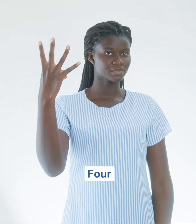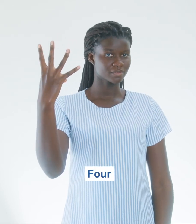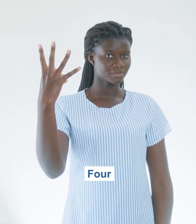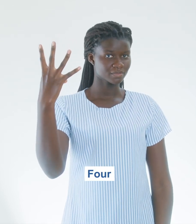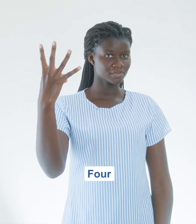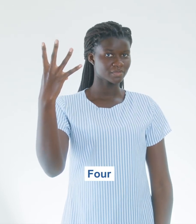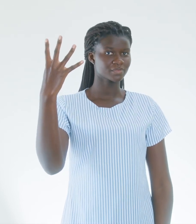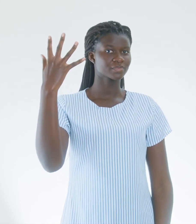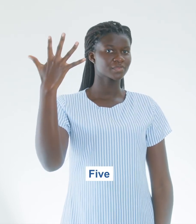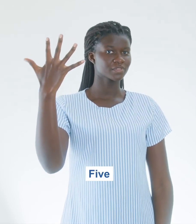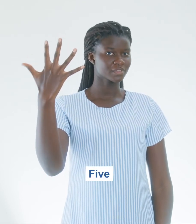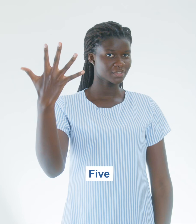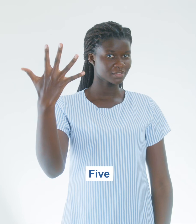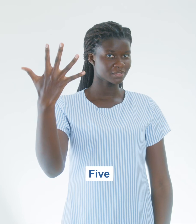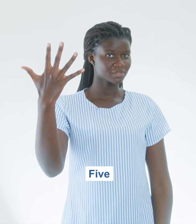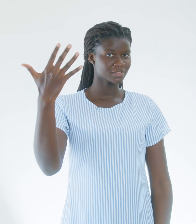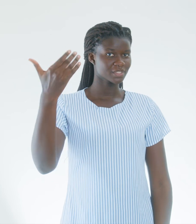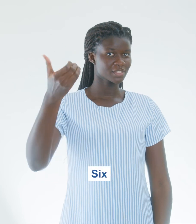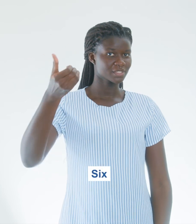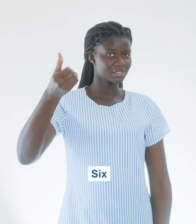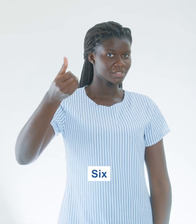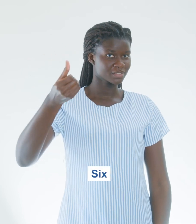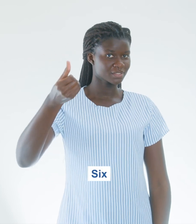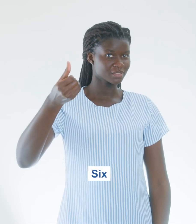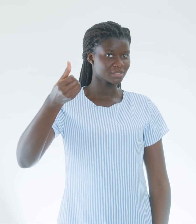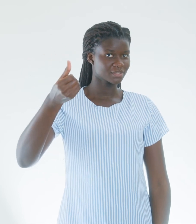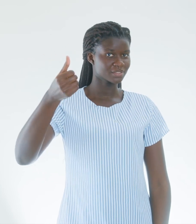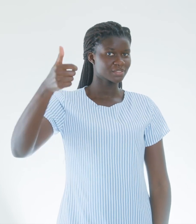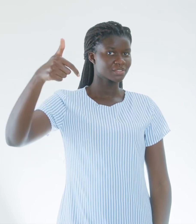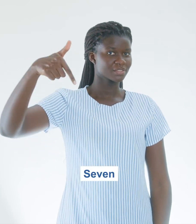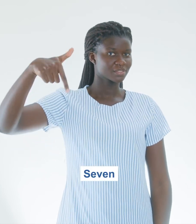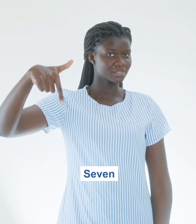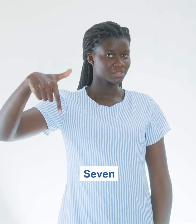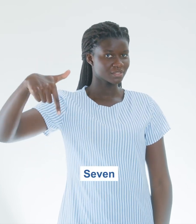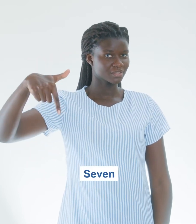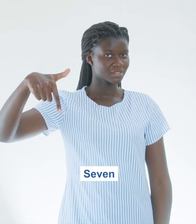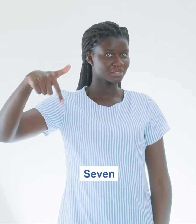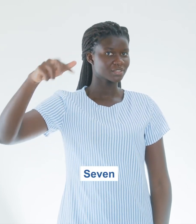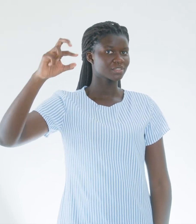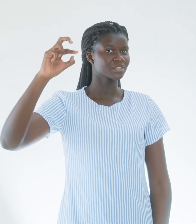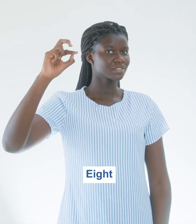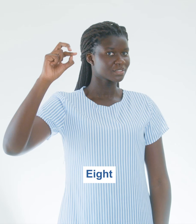4, 5, 6, 7,